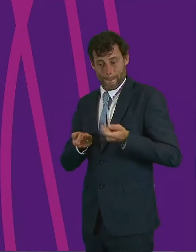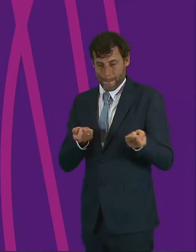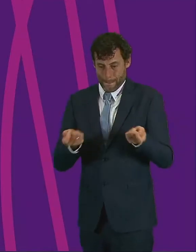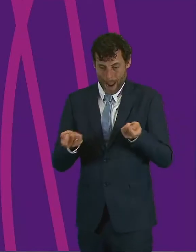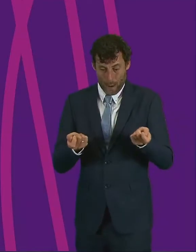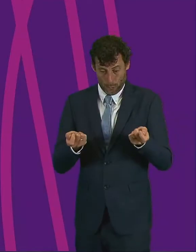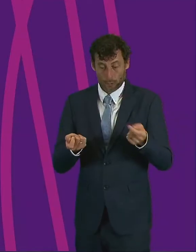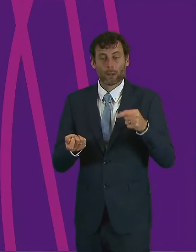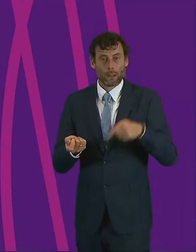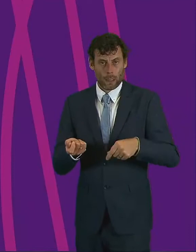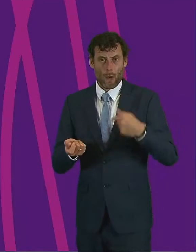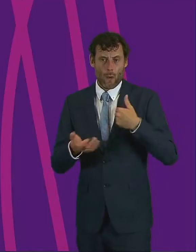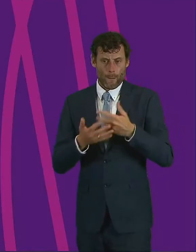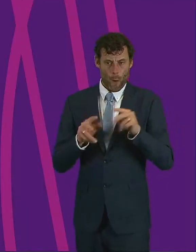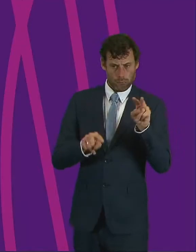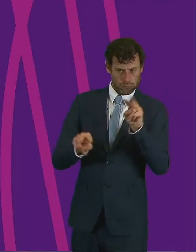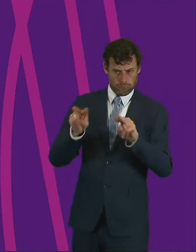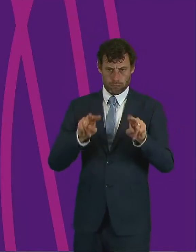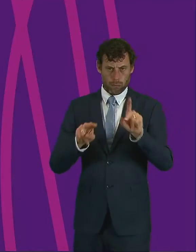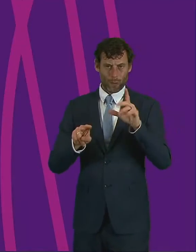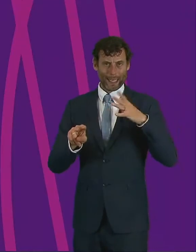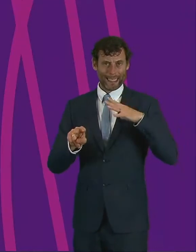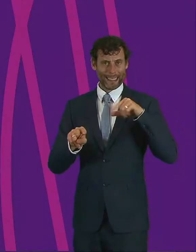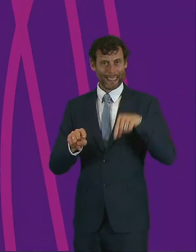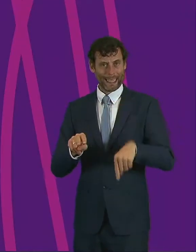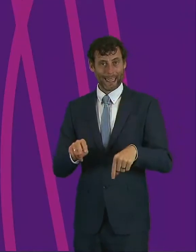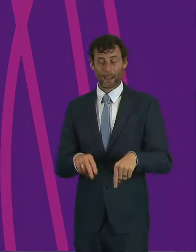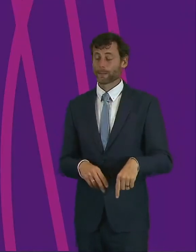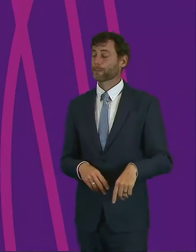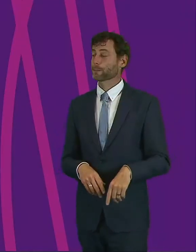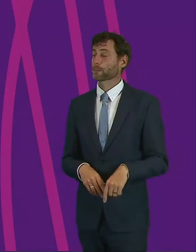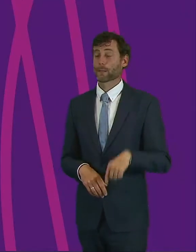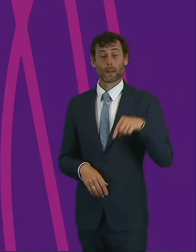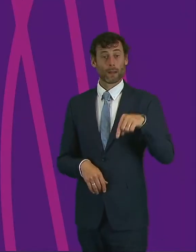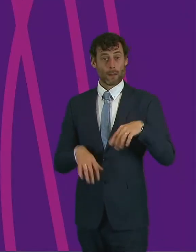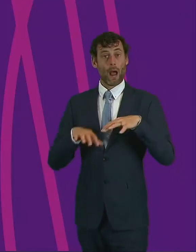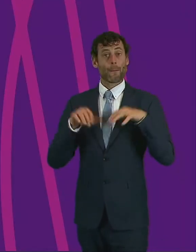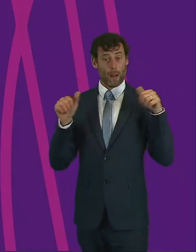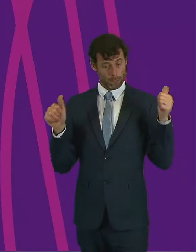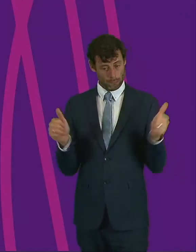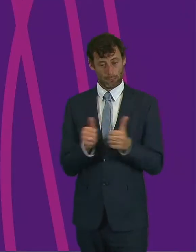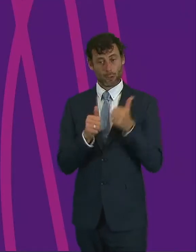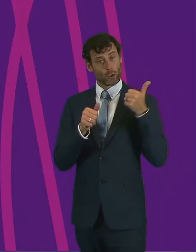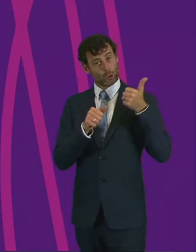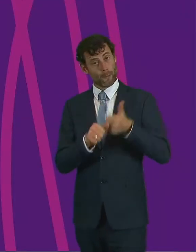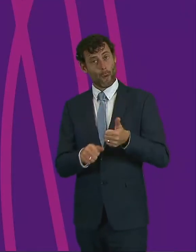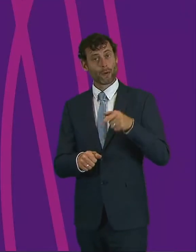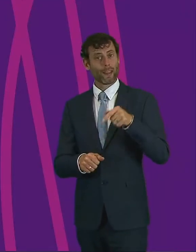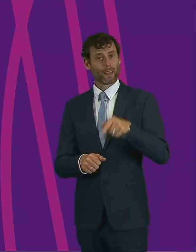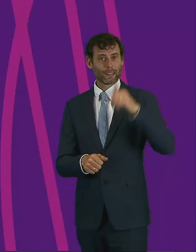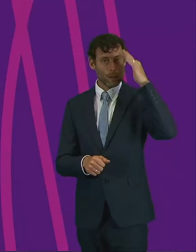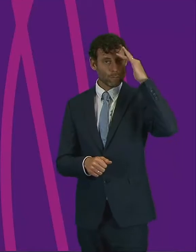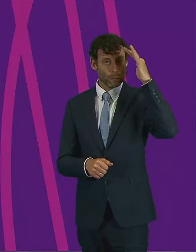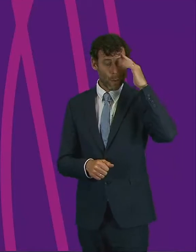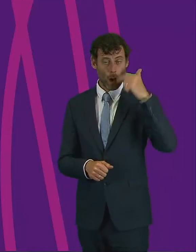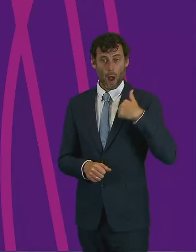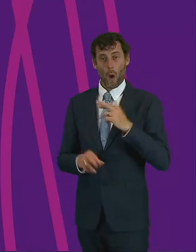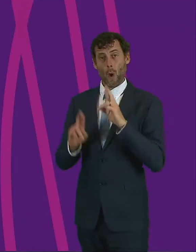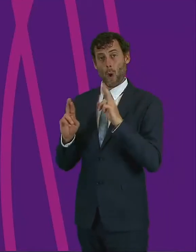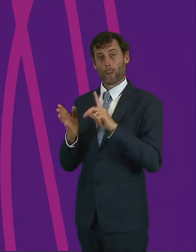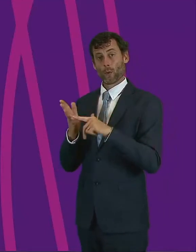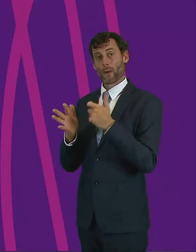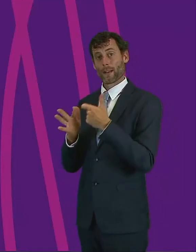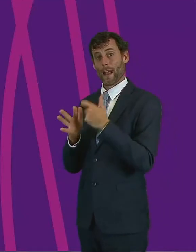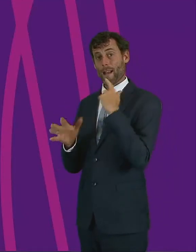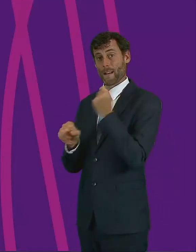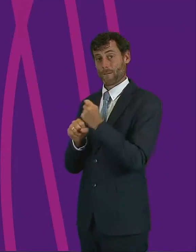respond more effectively. This Parliament has voiced its support for that principle, and I dearly hope the UK Government will listen